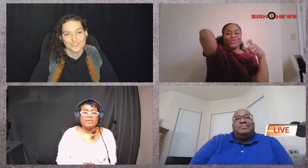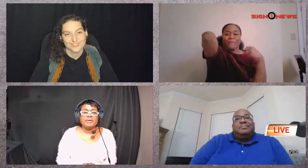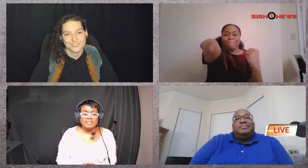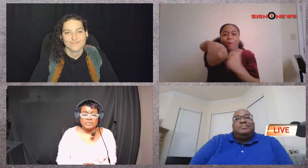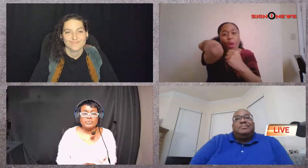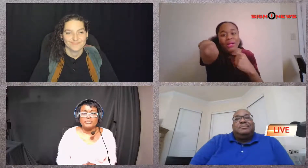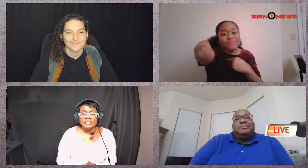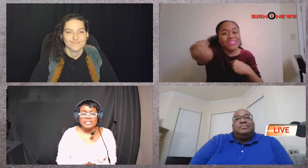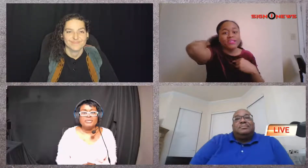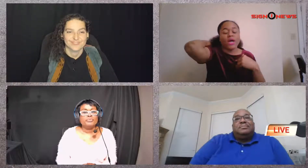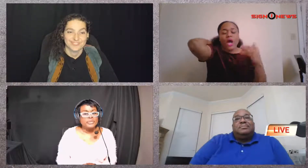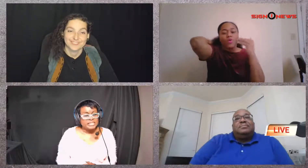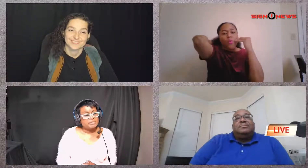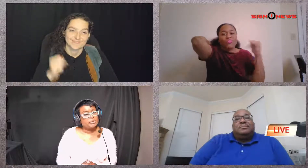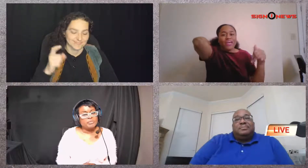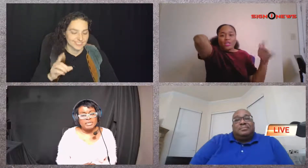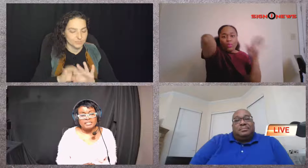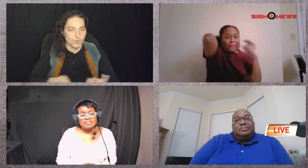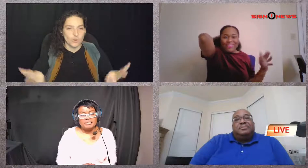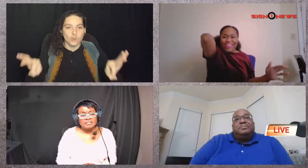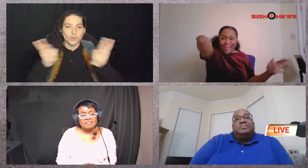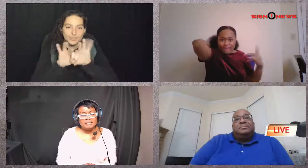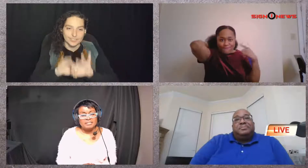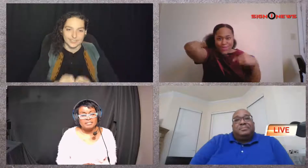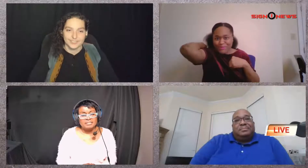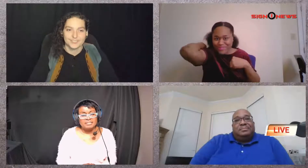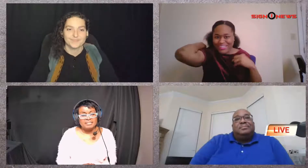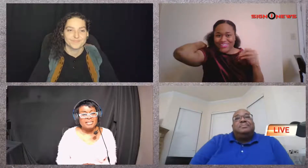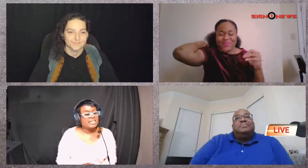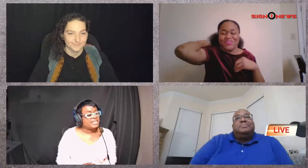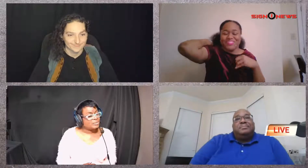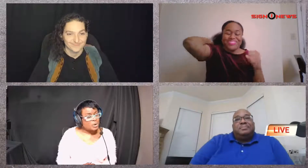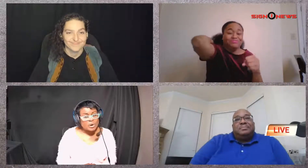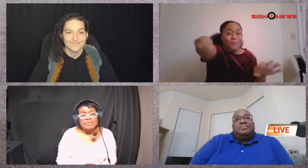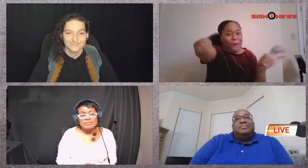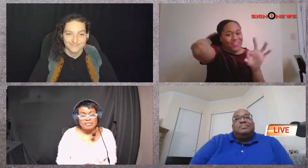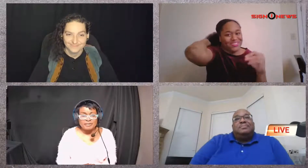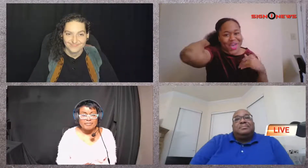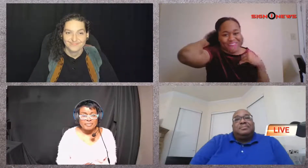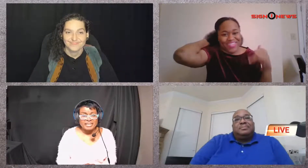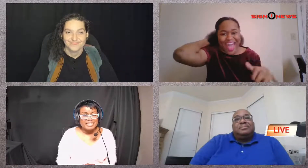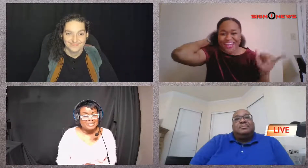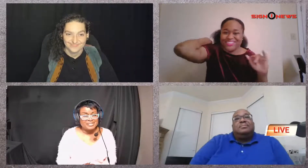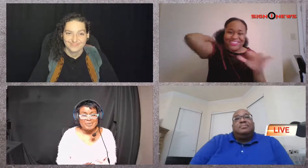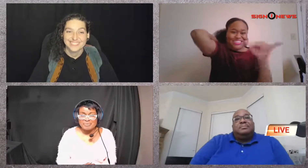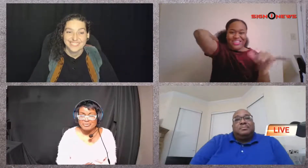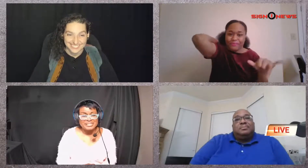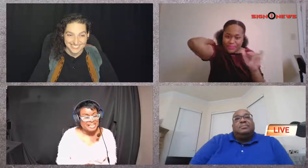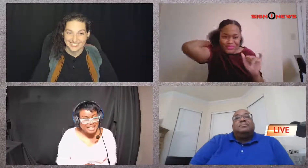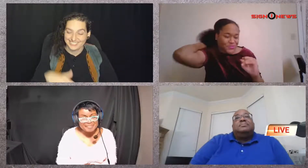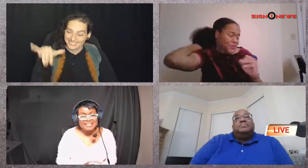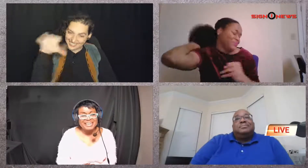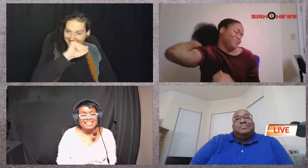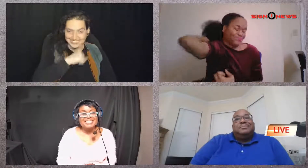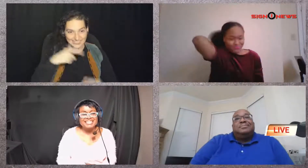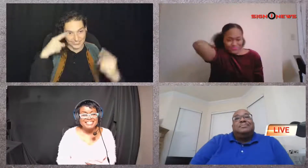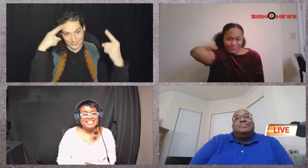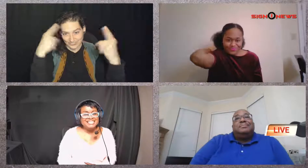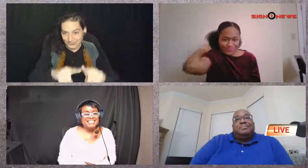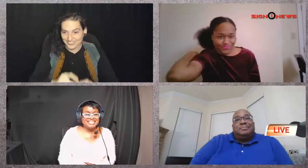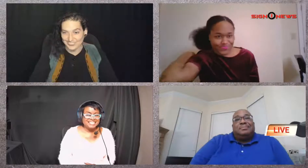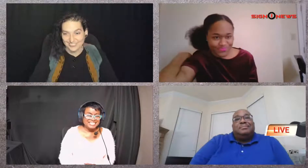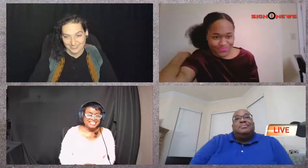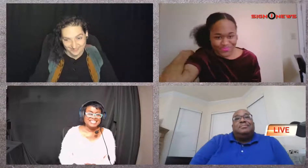I have parents who really support me, and that they will always be there for me. That's so important to have